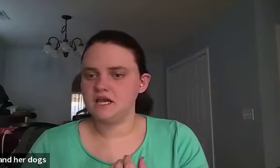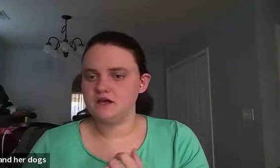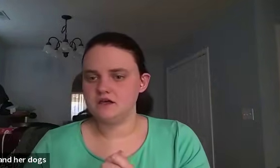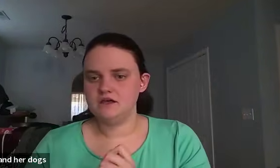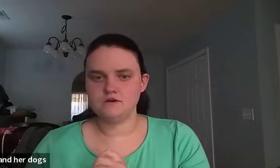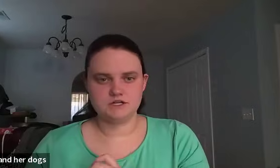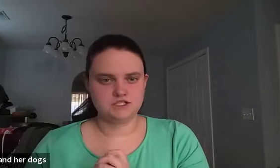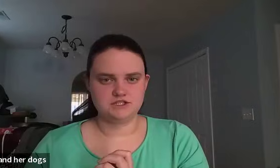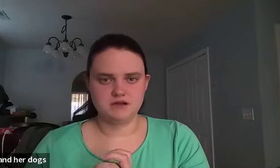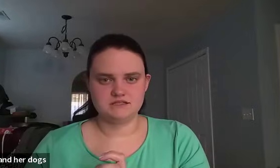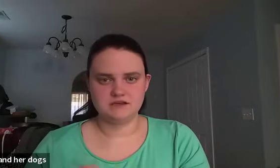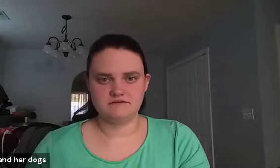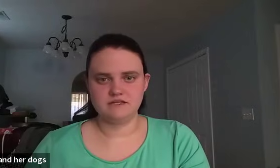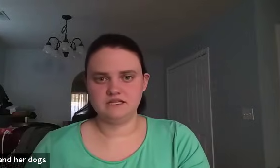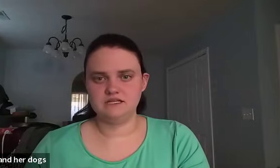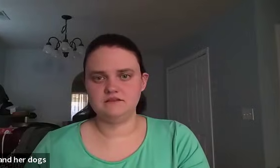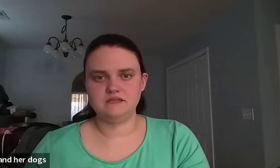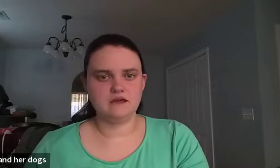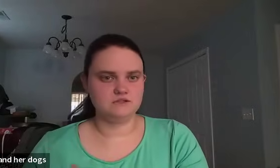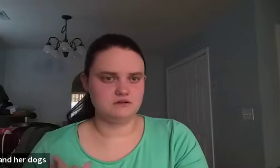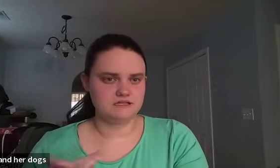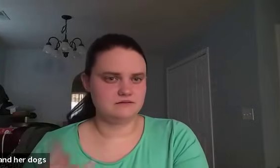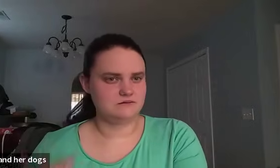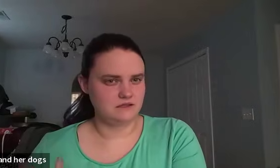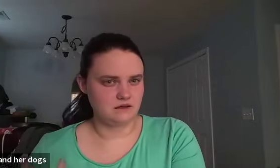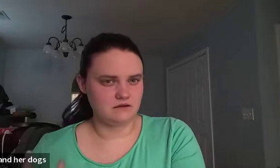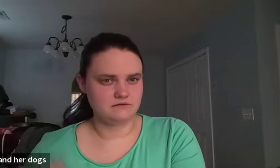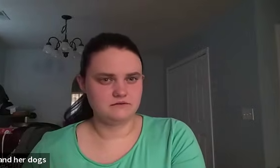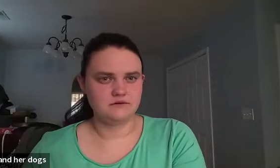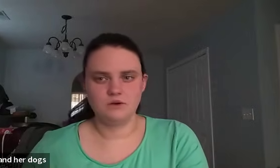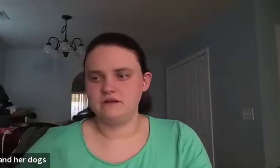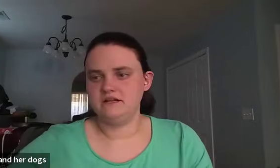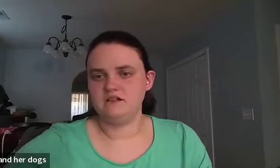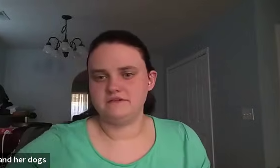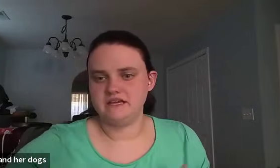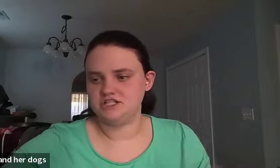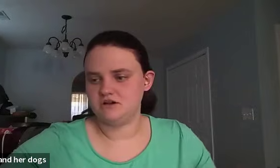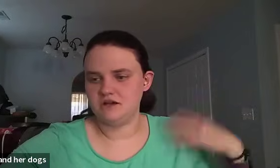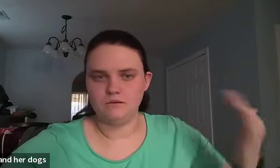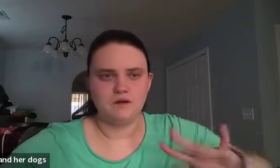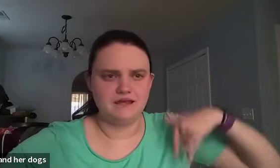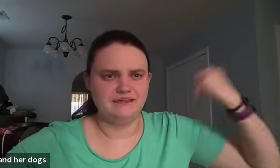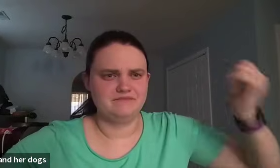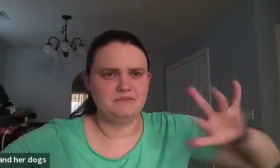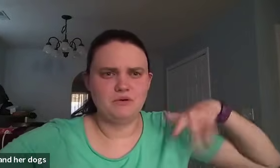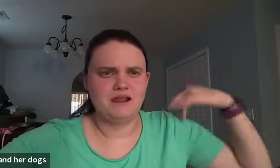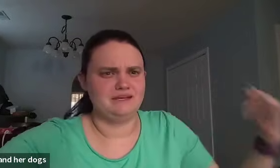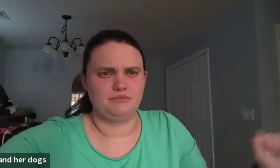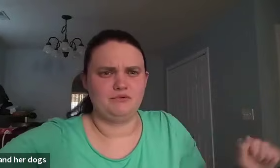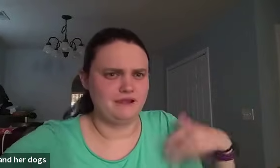Any other questions you guys have? Anything else you guys can think of or need clarification on? Well, I give my poor hand a break.